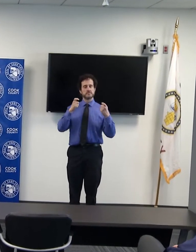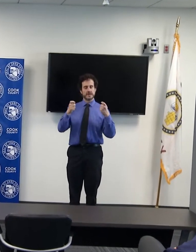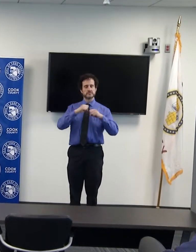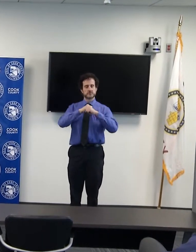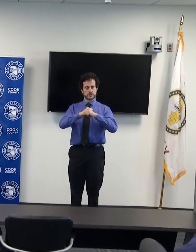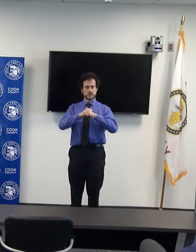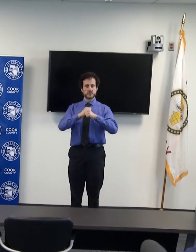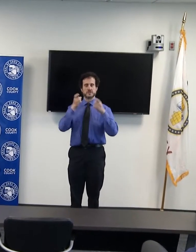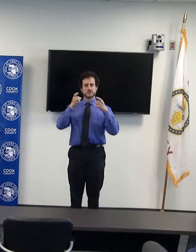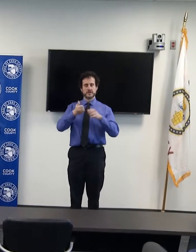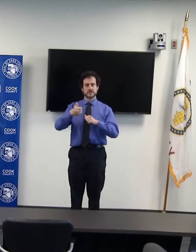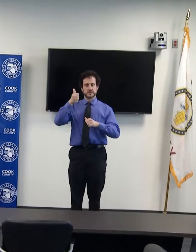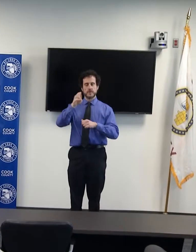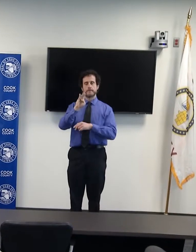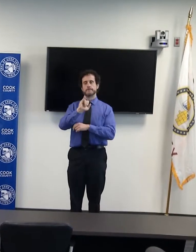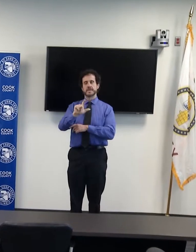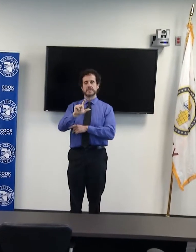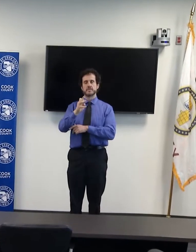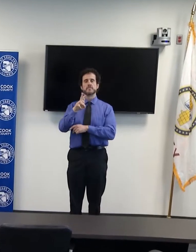Bill Barnes for joining me today.